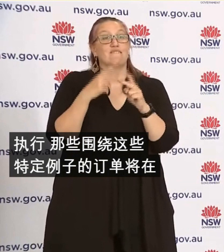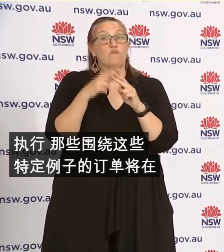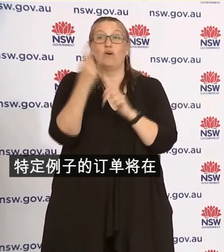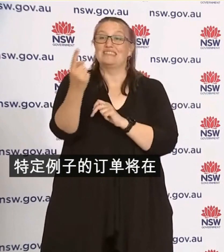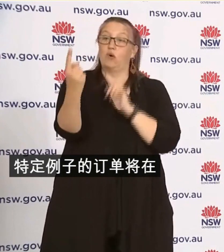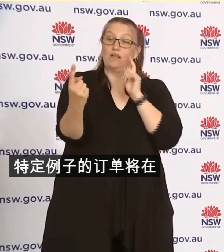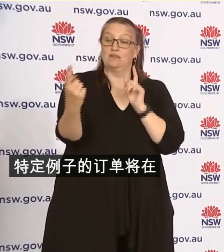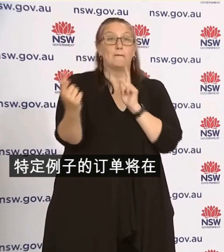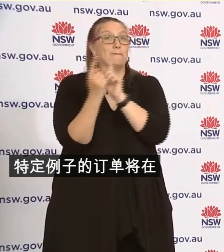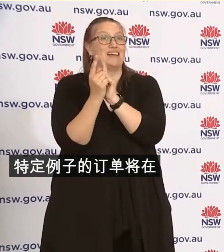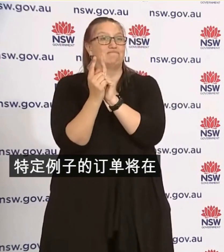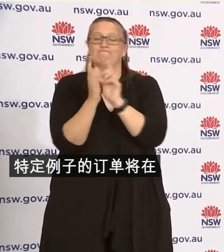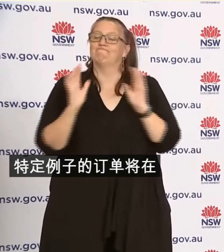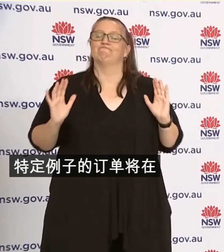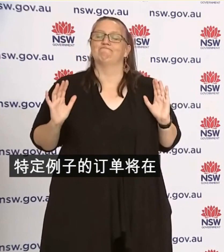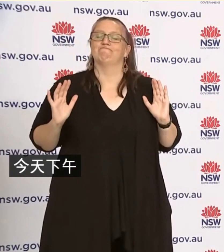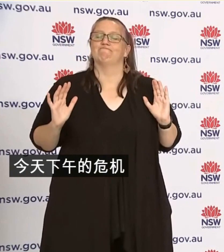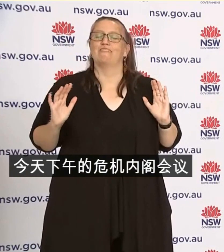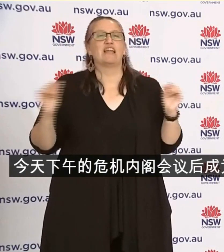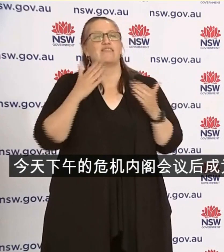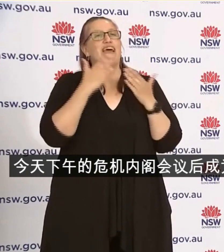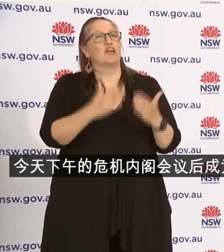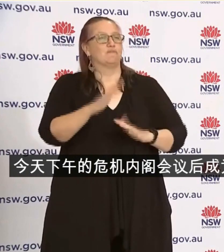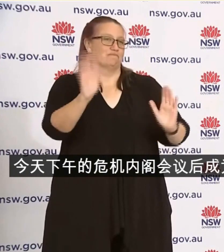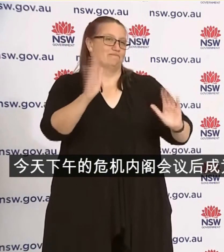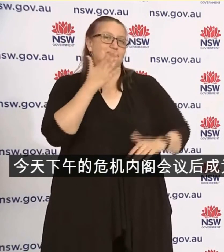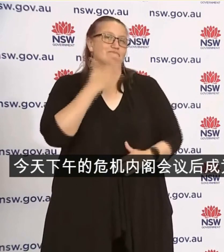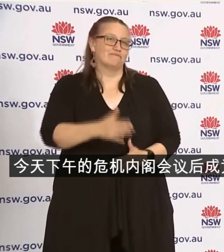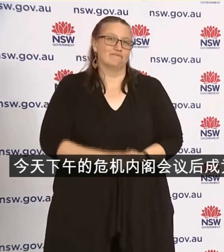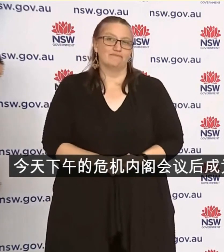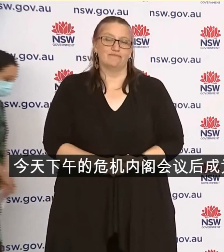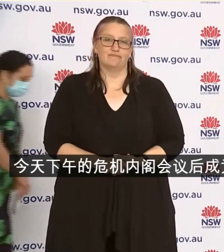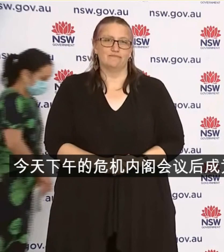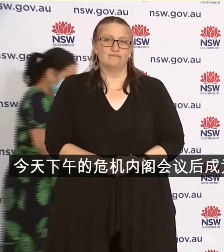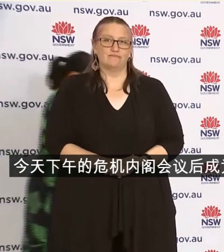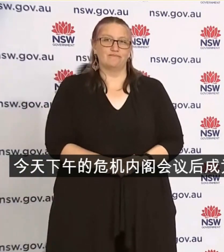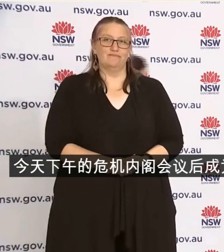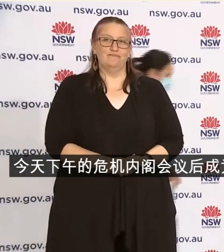Again, that'll be subject of comment after Crisis Cabinet this afternoon. So thank you very much. Cheers.